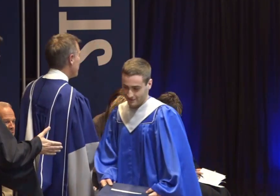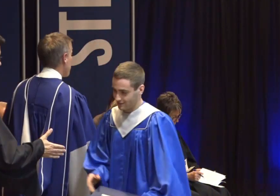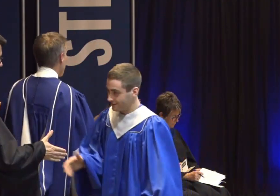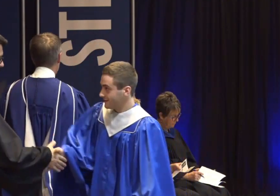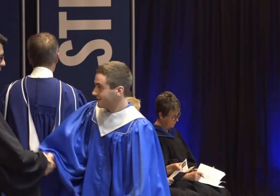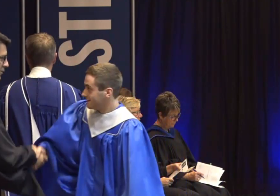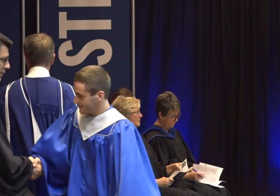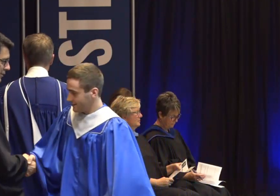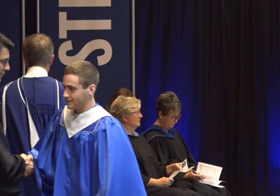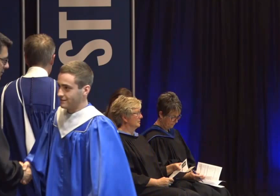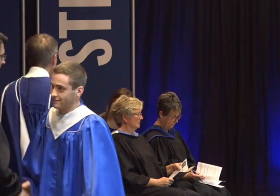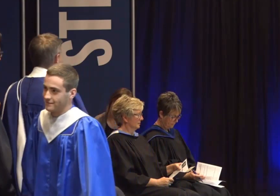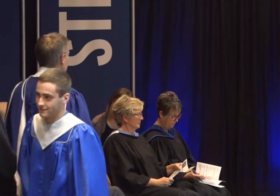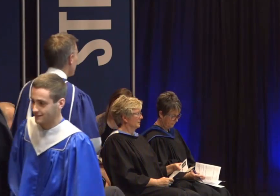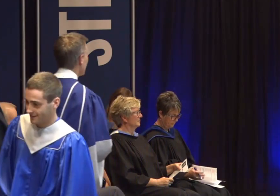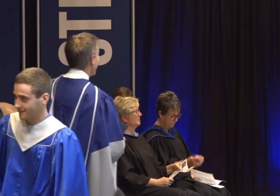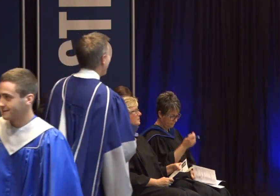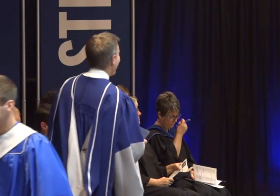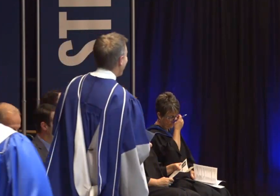Brendan Geddes.